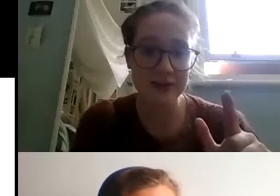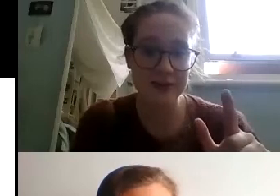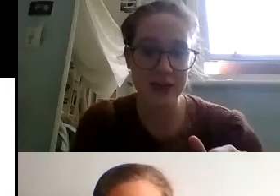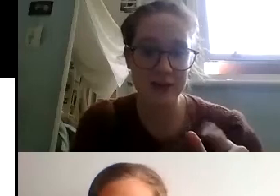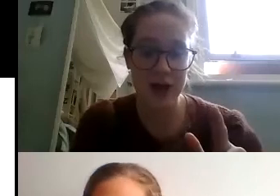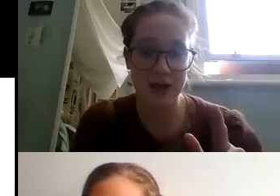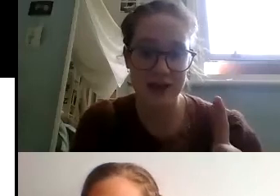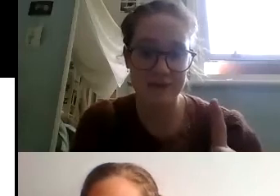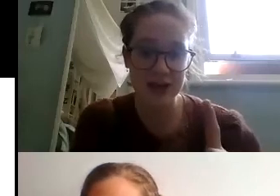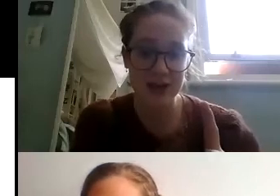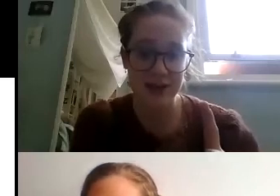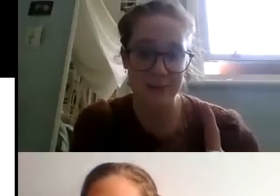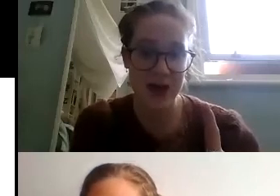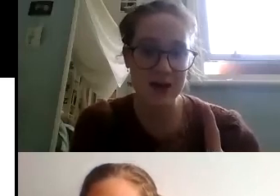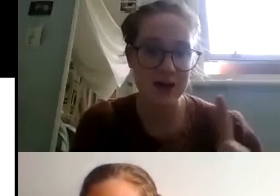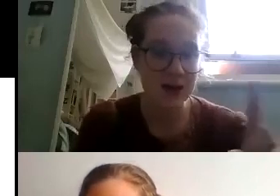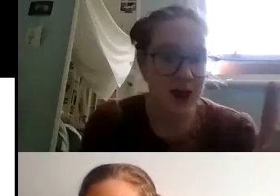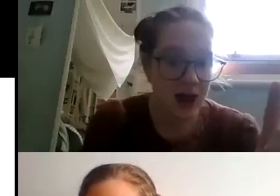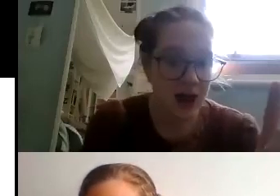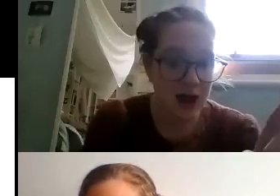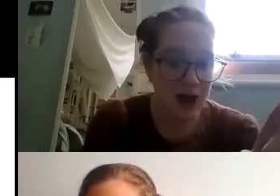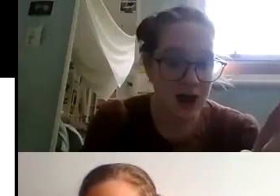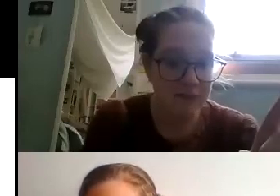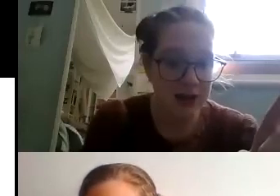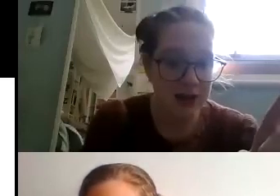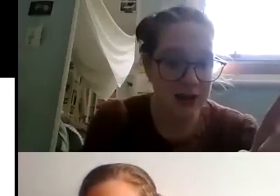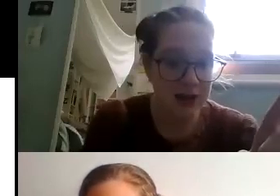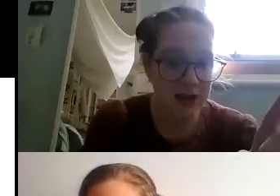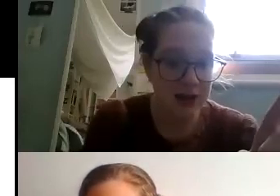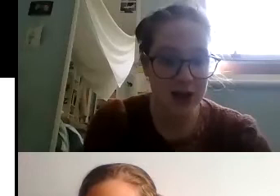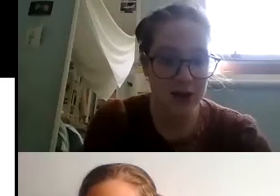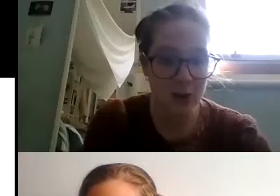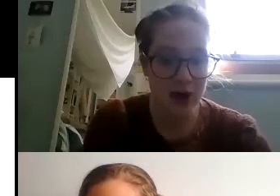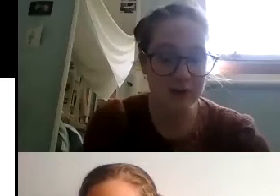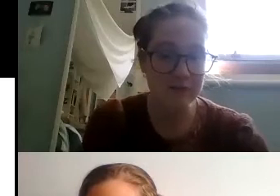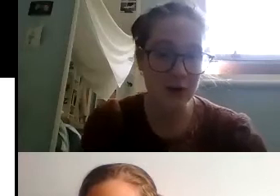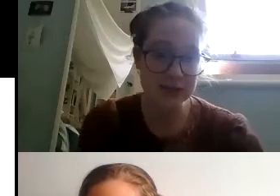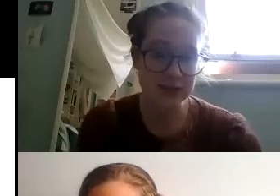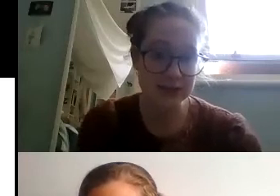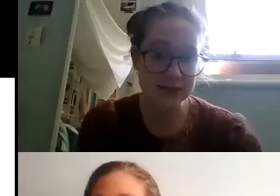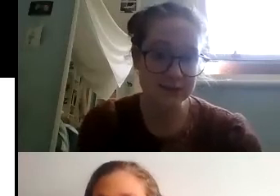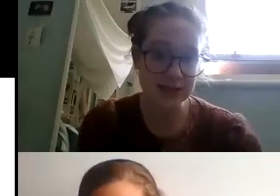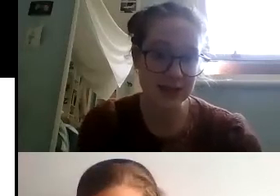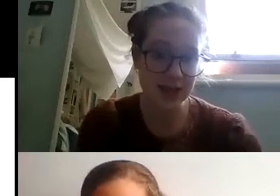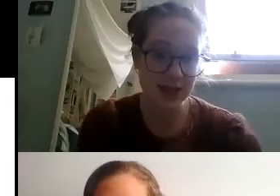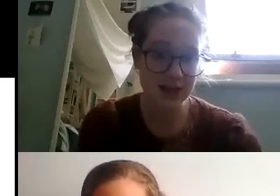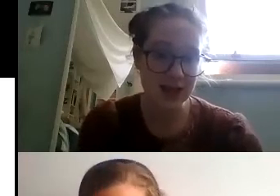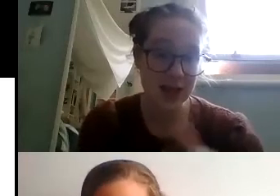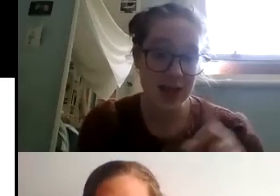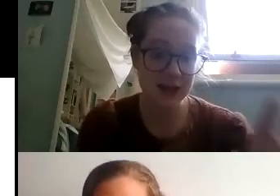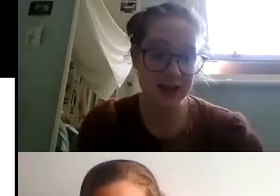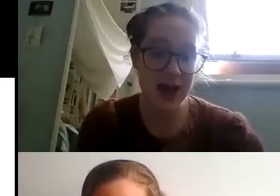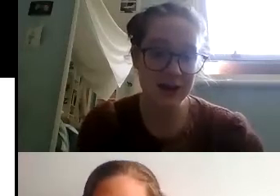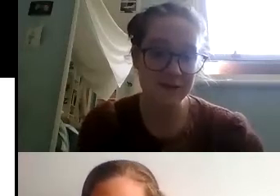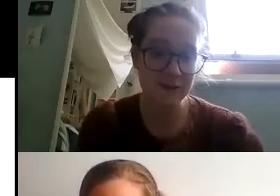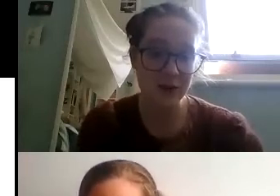Catherine, if me and you work together as a pair. Lydia, if you work with Lawrence, that's okay.